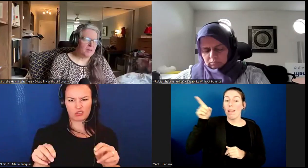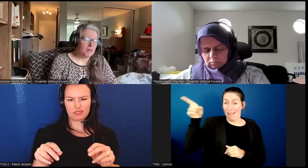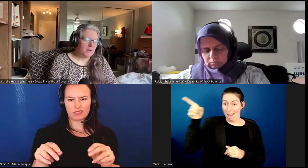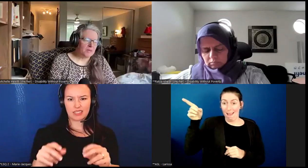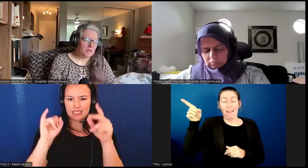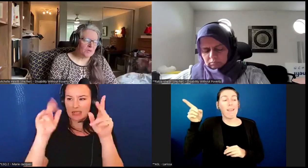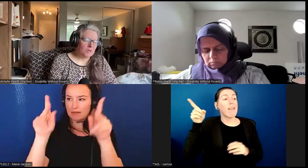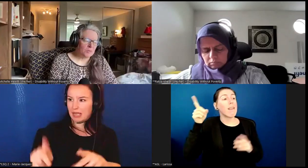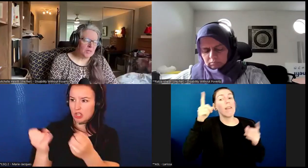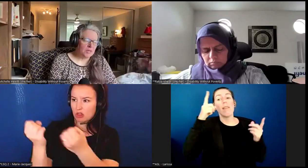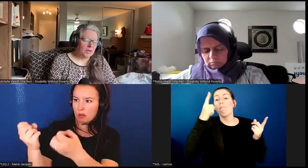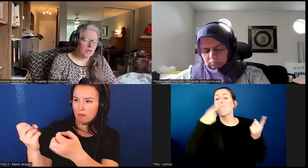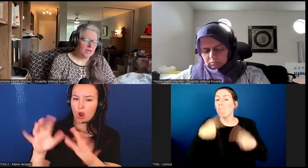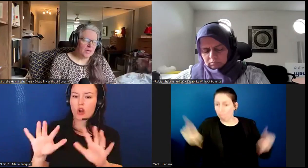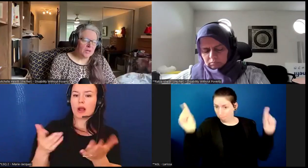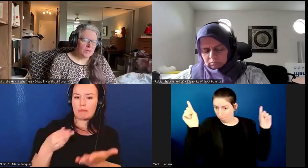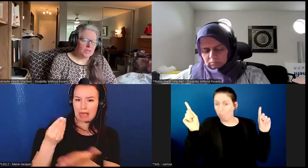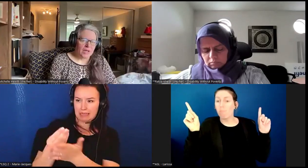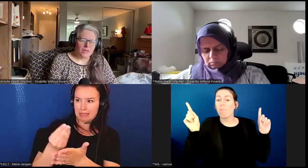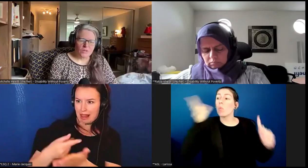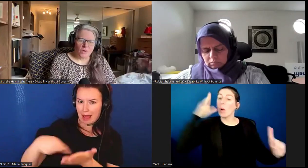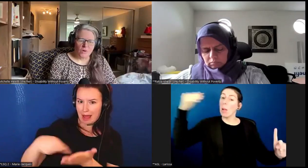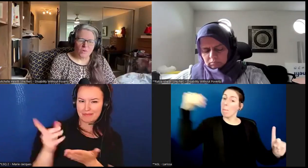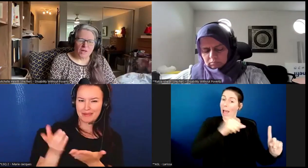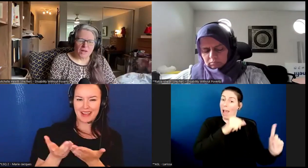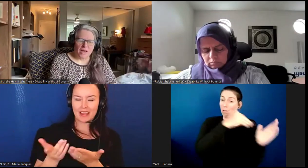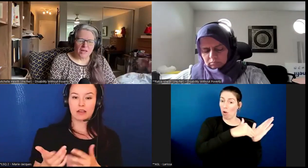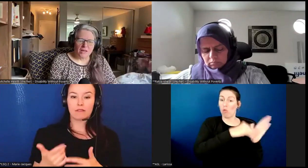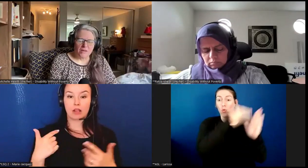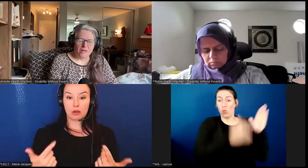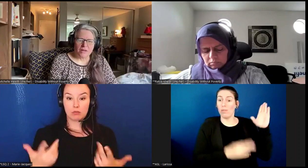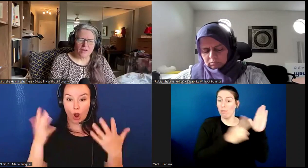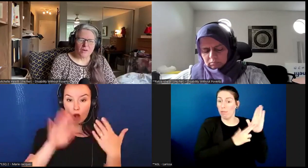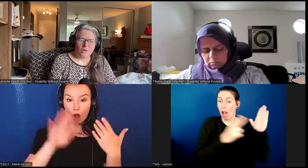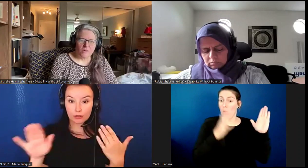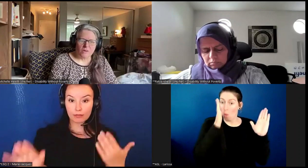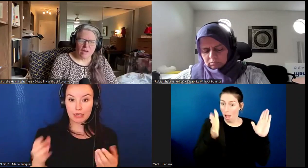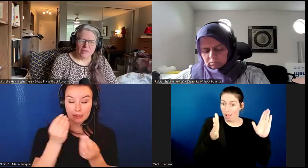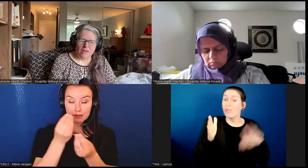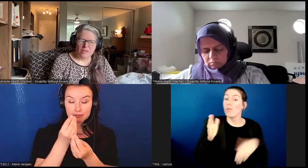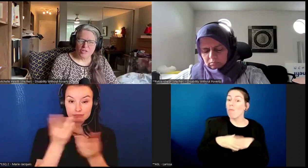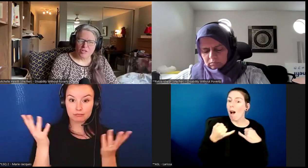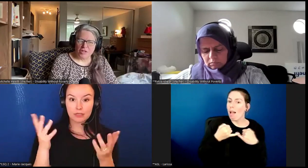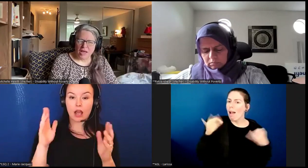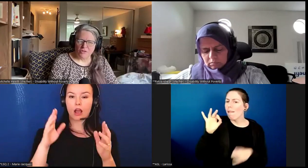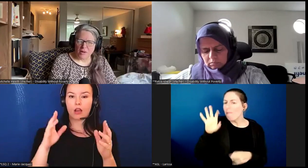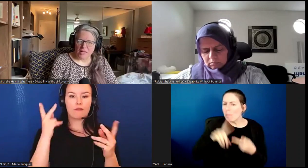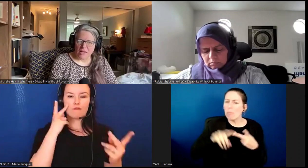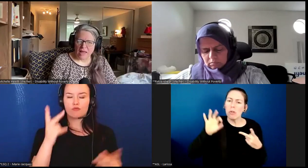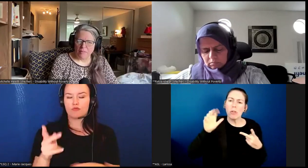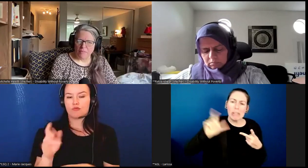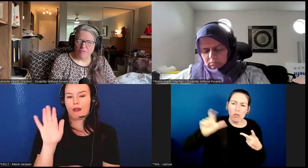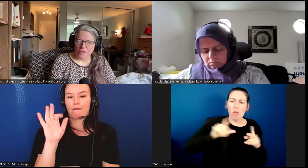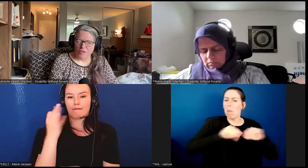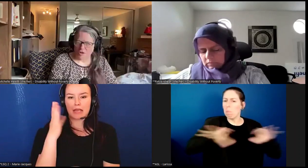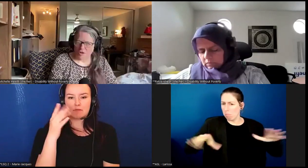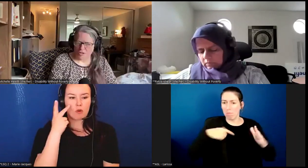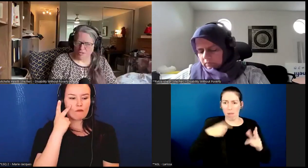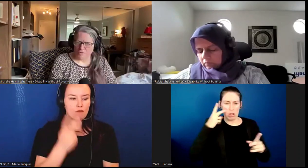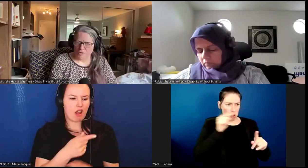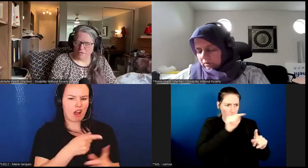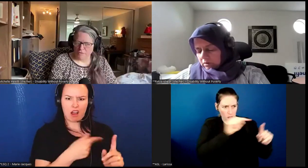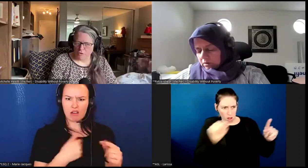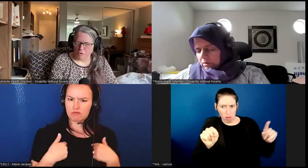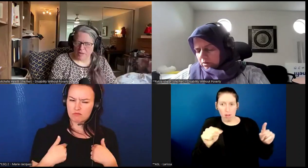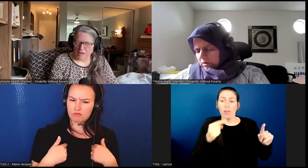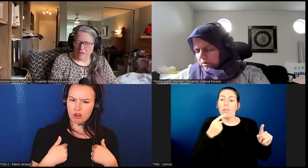see people on social media say, so can I go get this done, and how do I claim for the doctor to